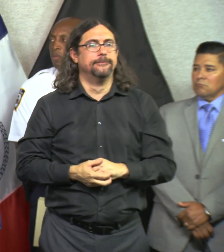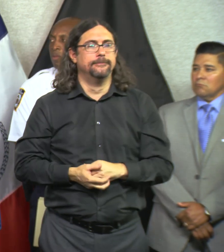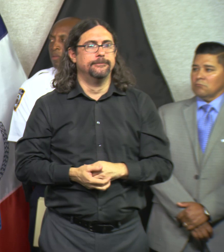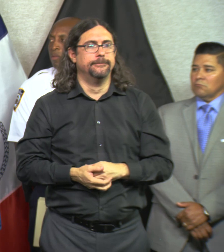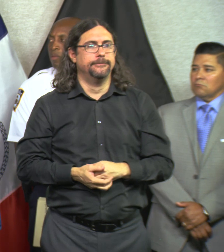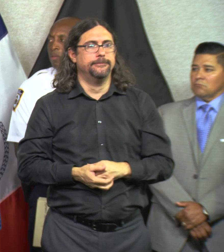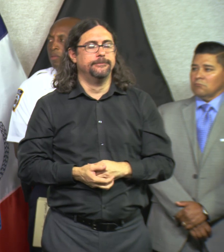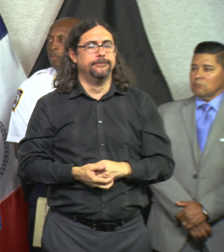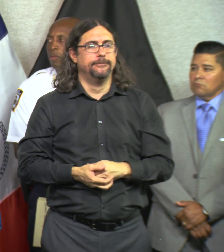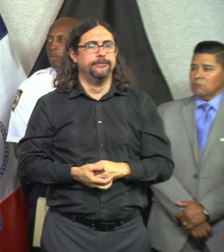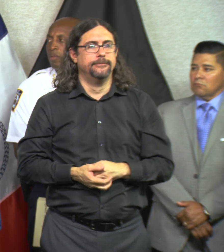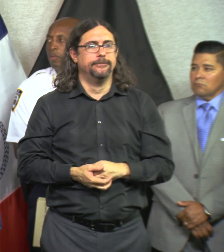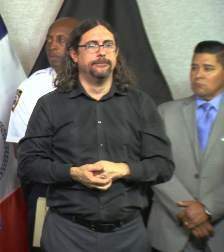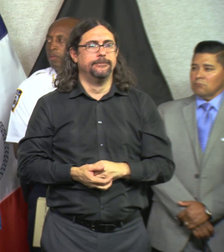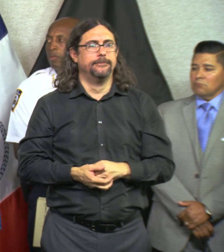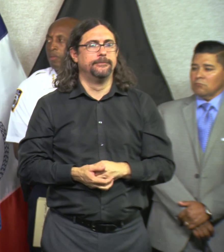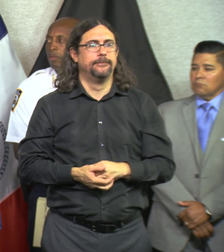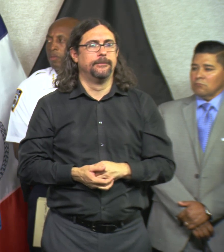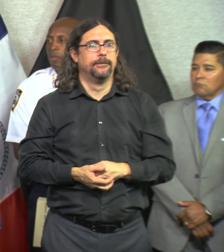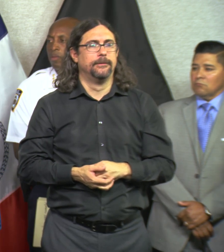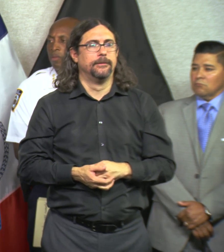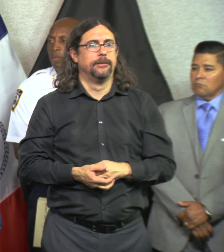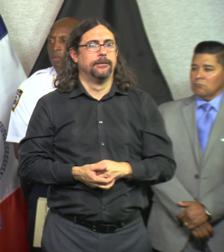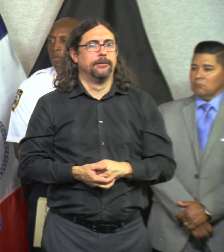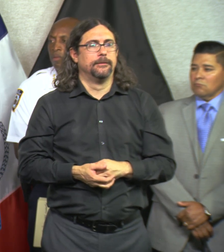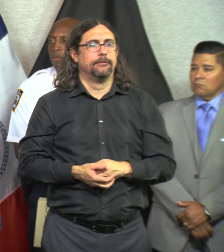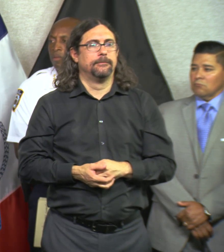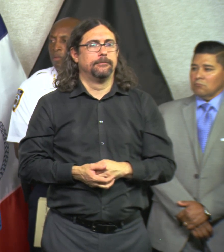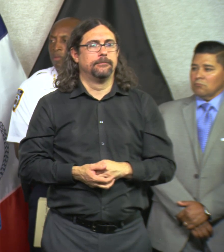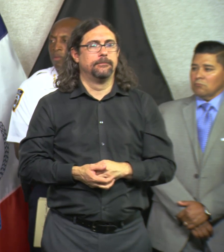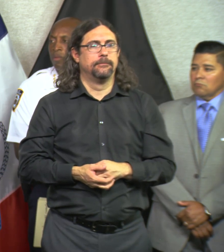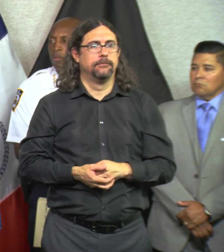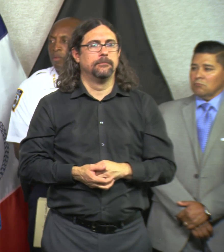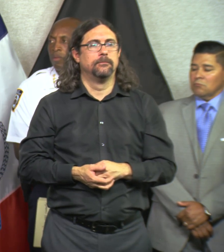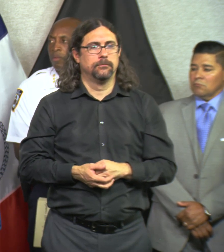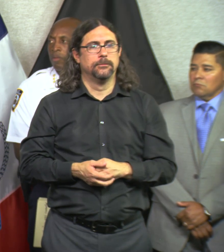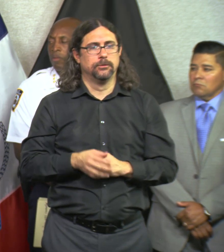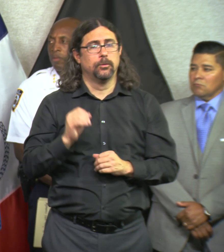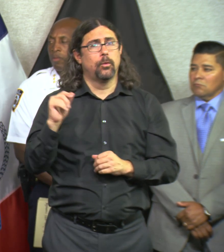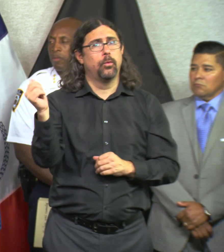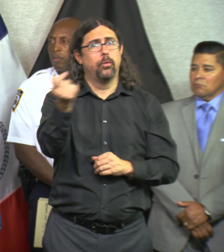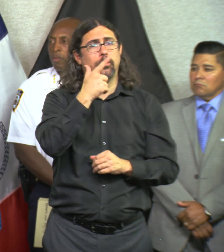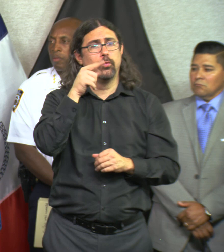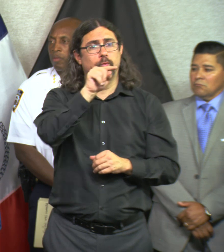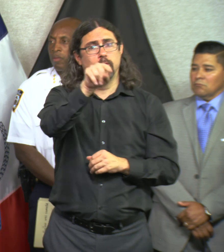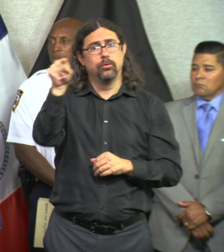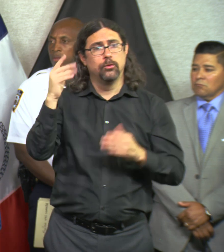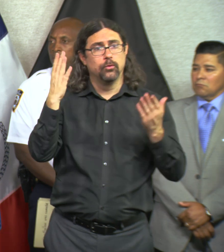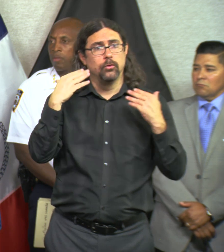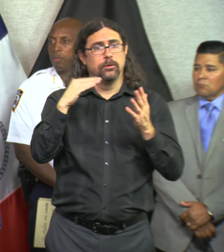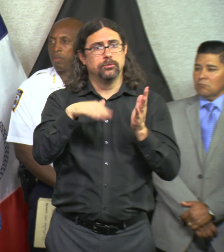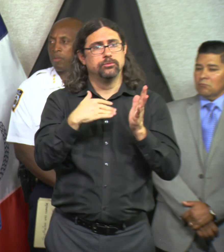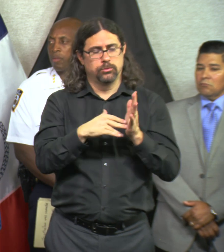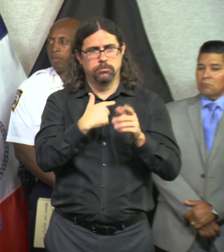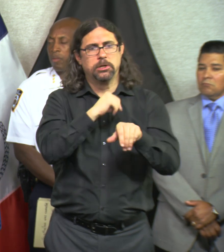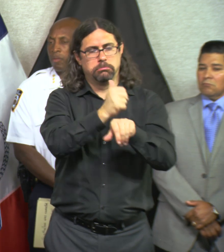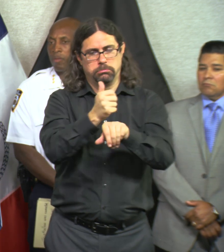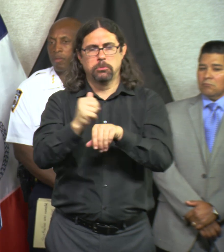cooling to 78 or below, and we are working to get the regular HVAC systems up and running so that it's even